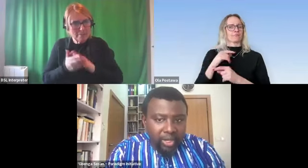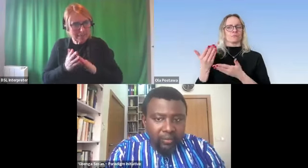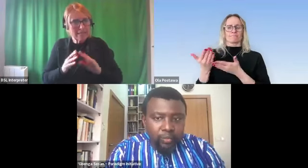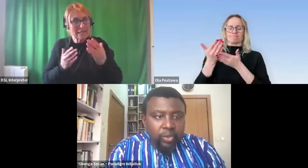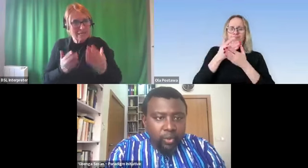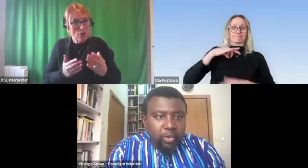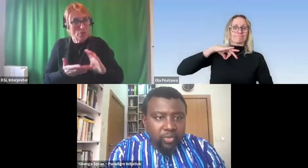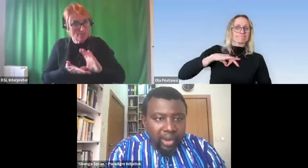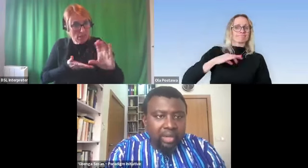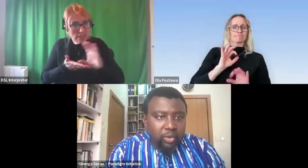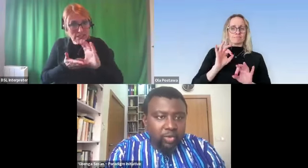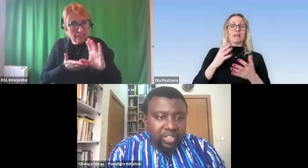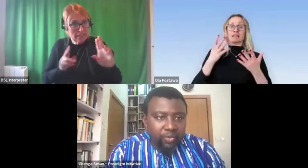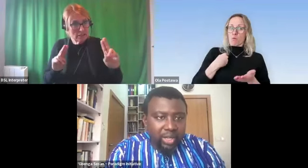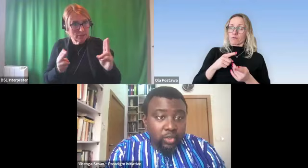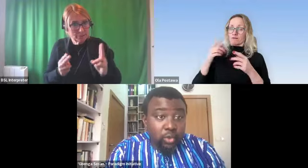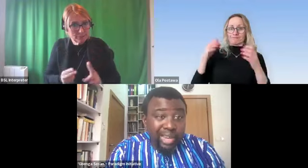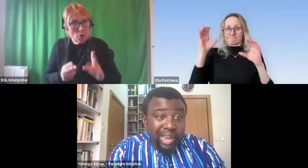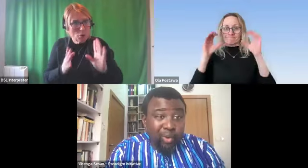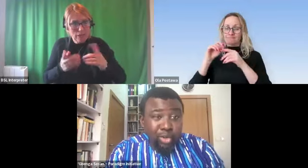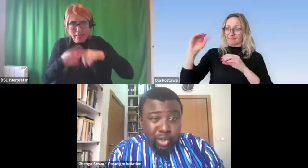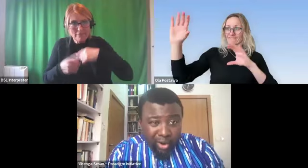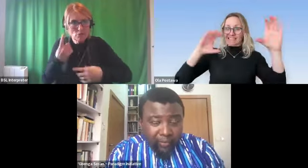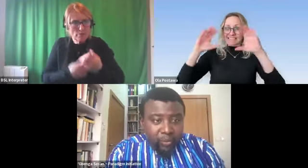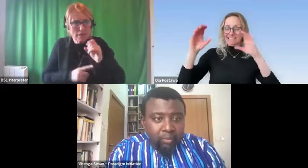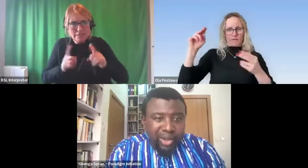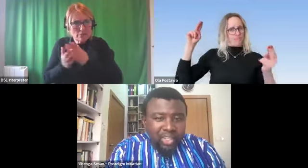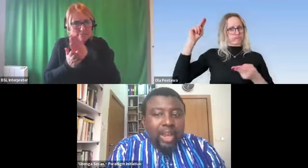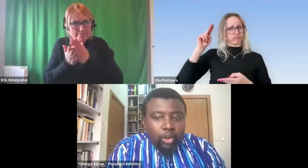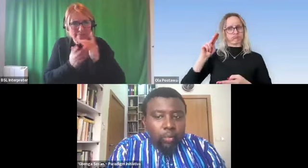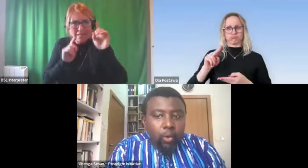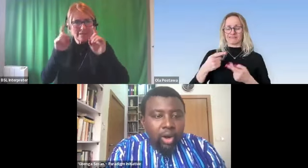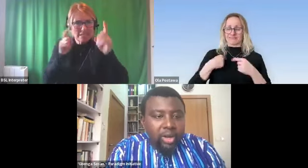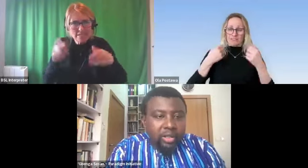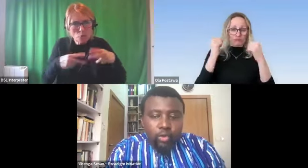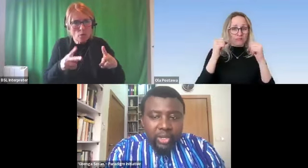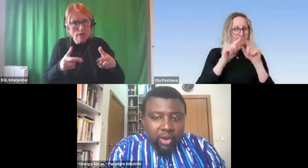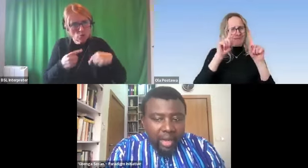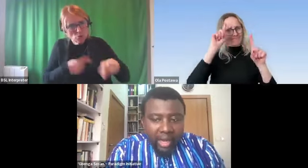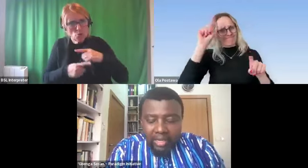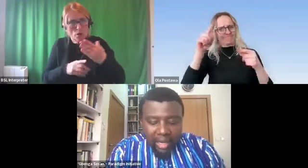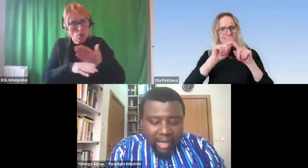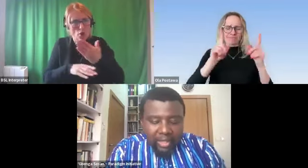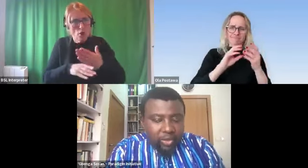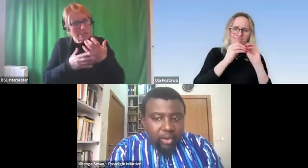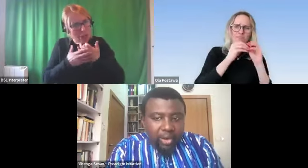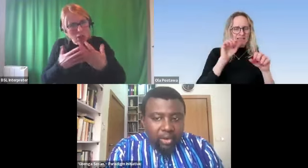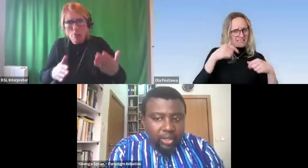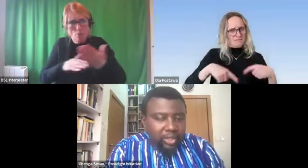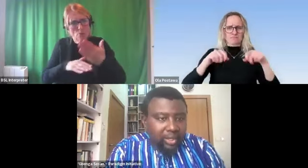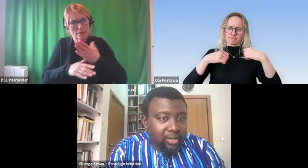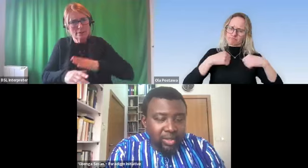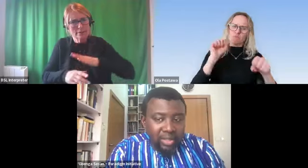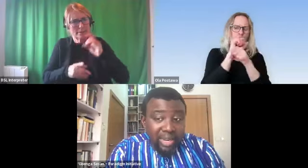shrinking funding, we must find innovative ways to get our work done, because a lot more work needs to be done. I said to a few